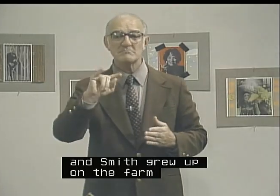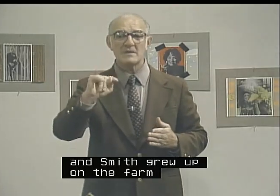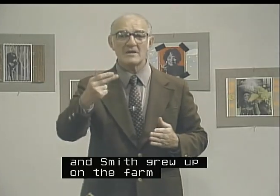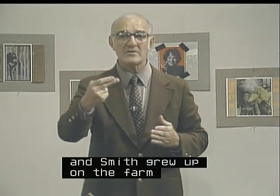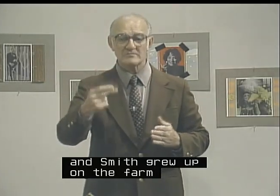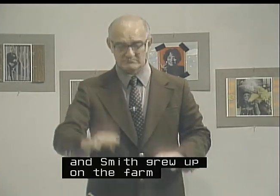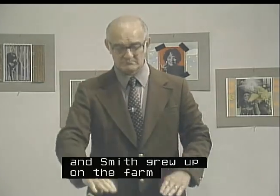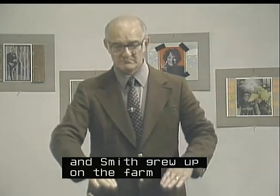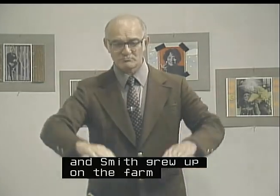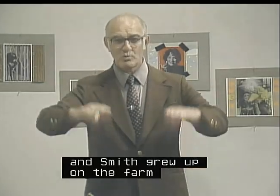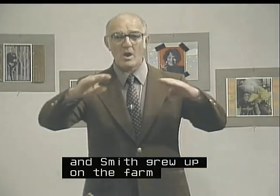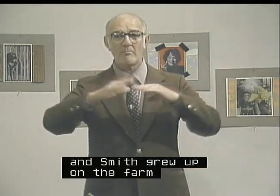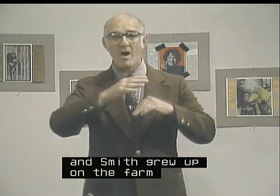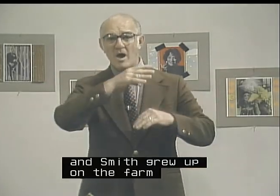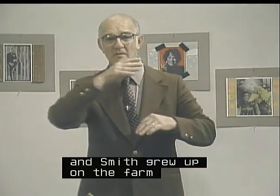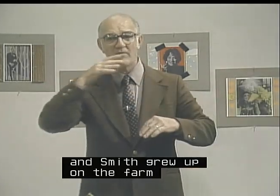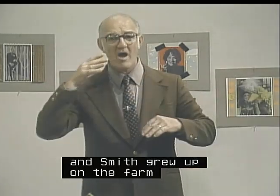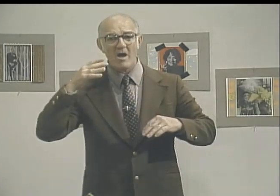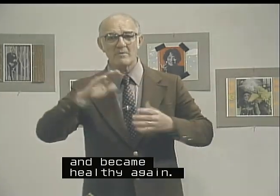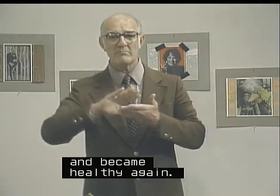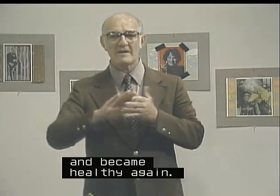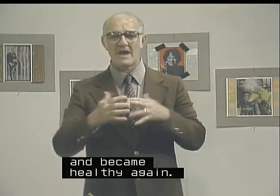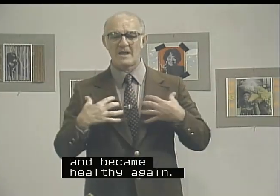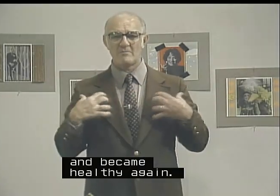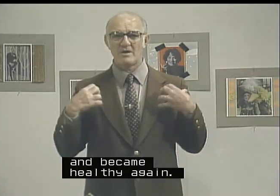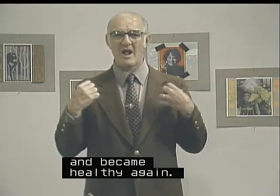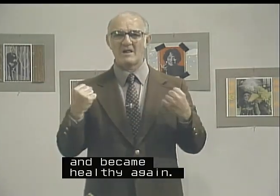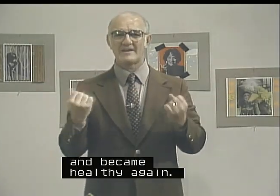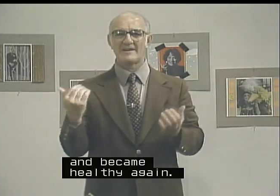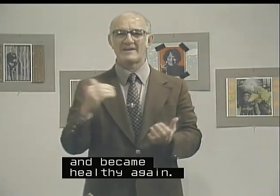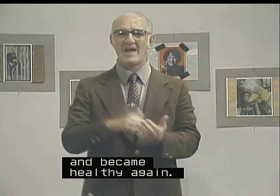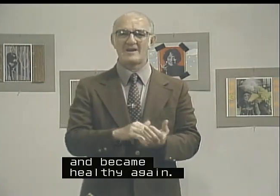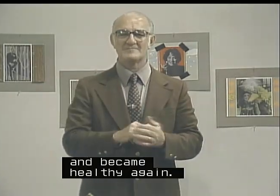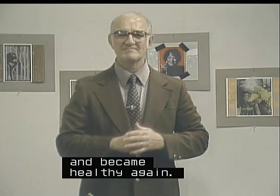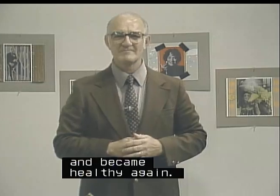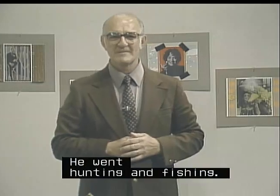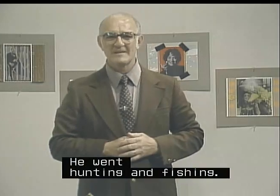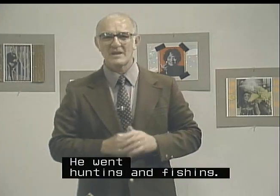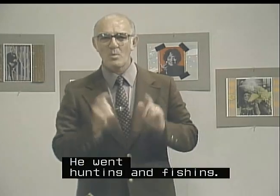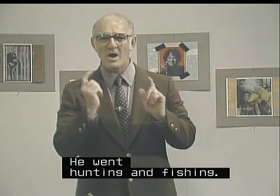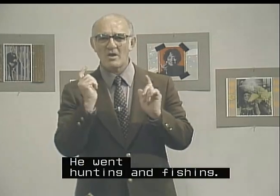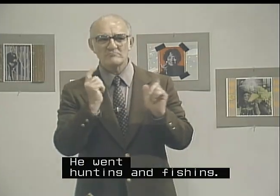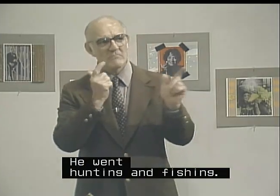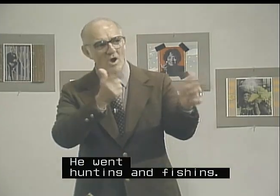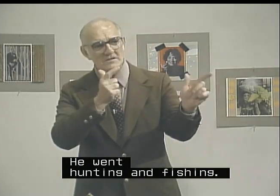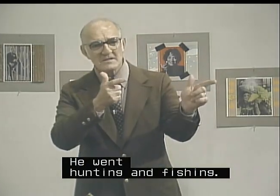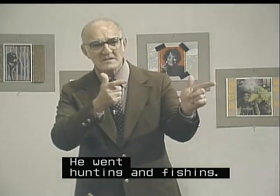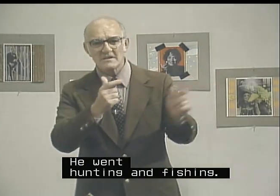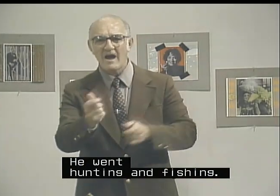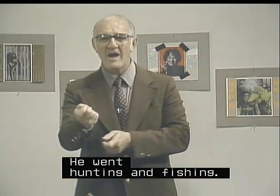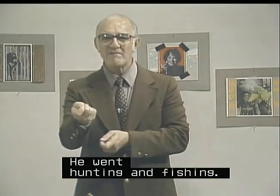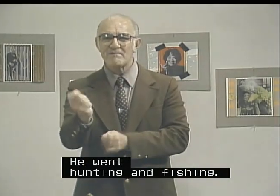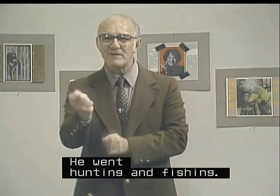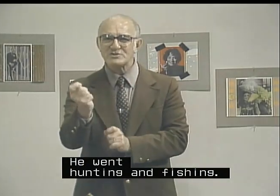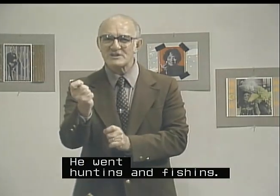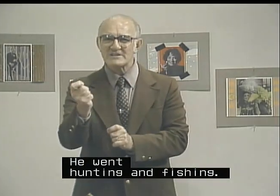Smith grew up on the farm, became healthy again. He went hunting and fishing.